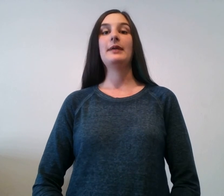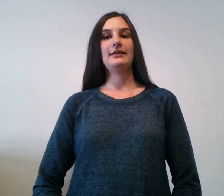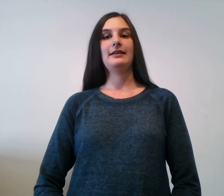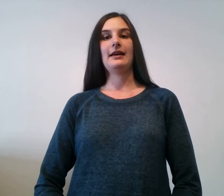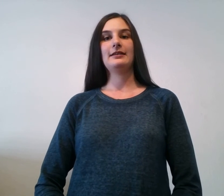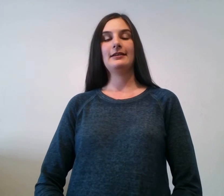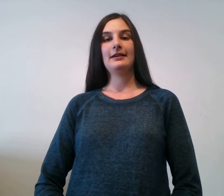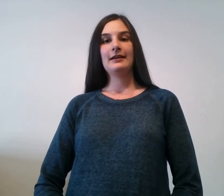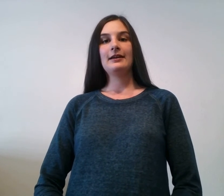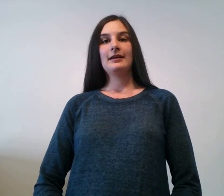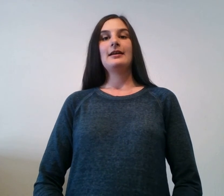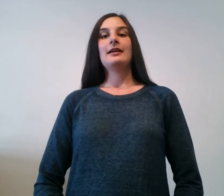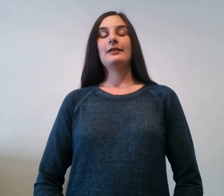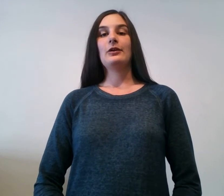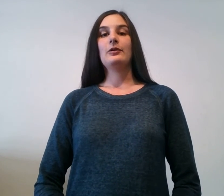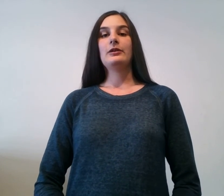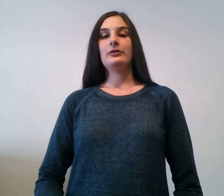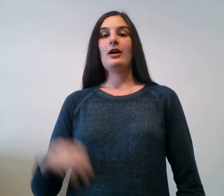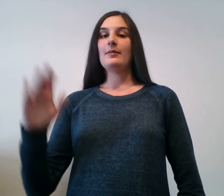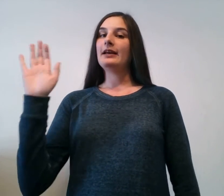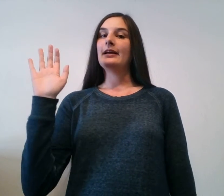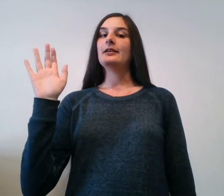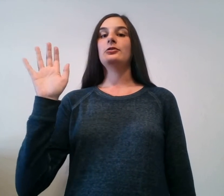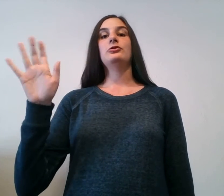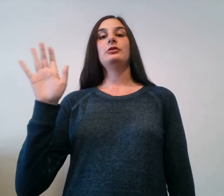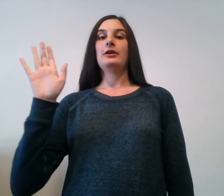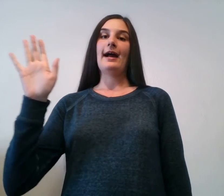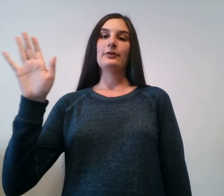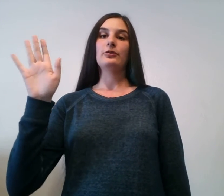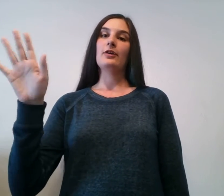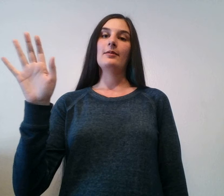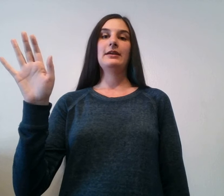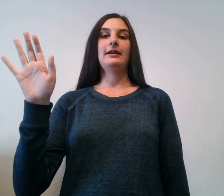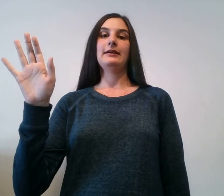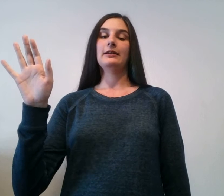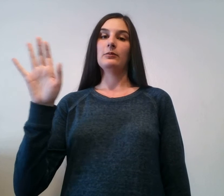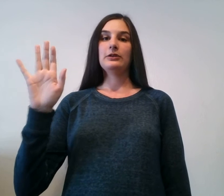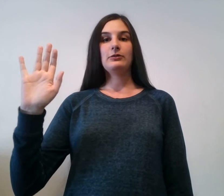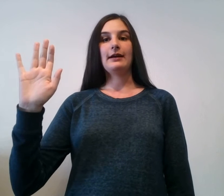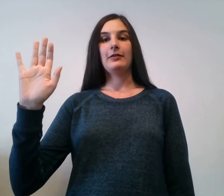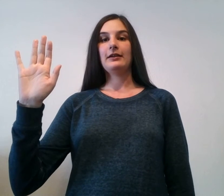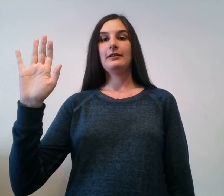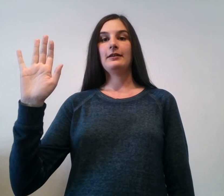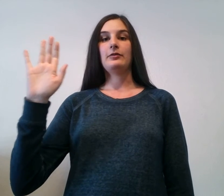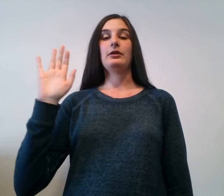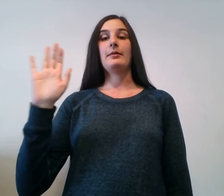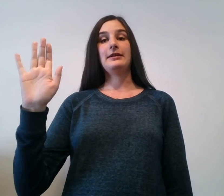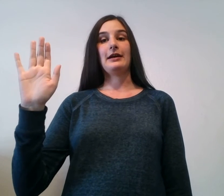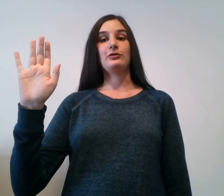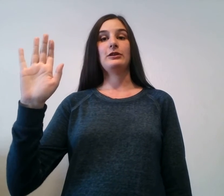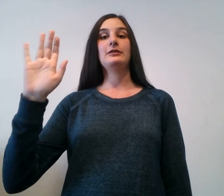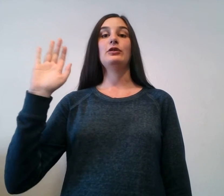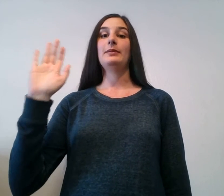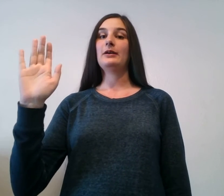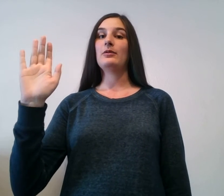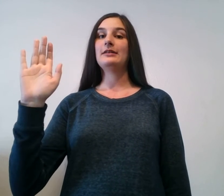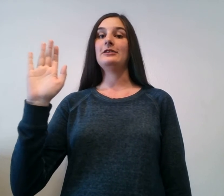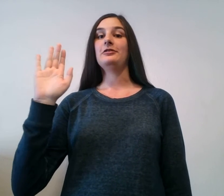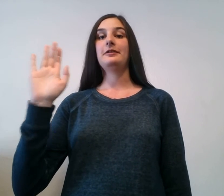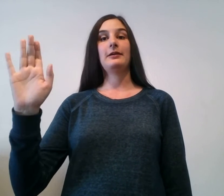base hand. So, your dominant hand is usually your actual dominant hand, the one you write with. If you're ambidextrous, you pick one and you stick with